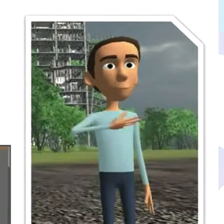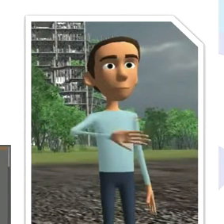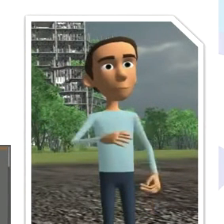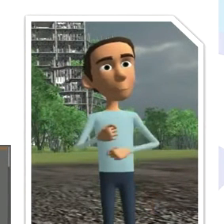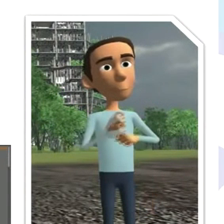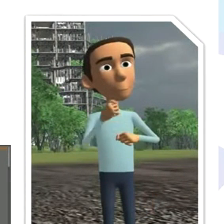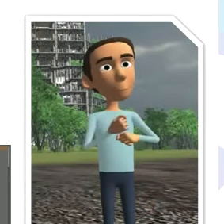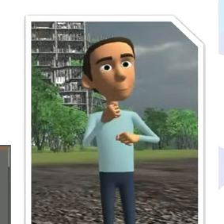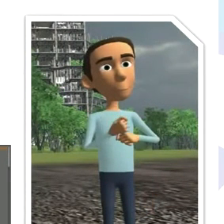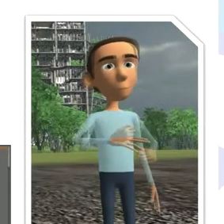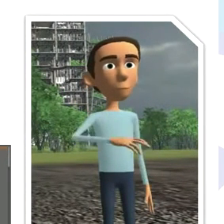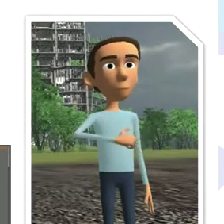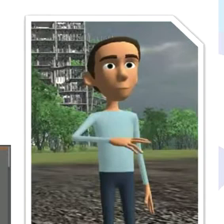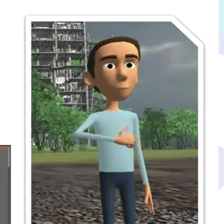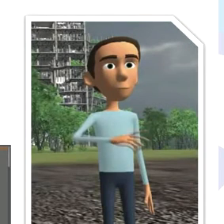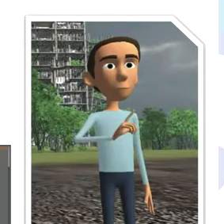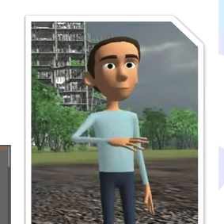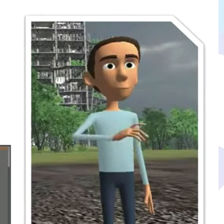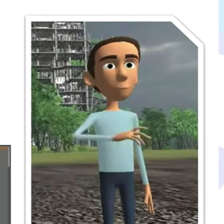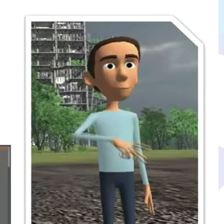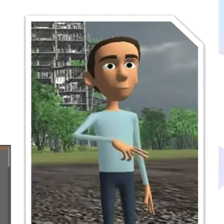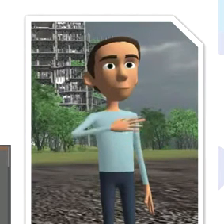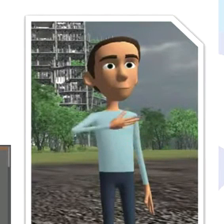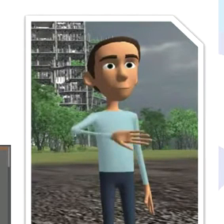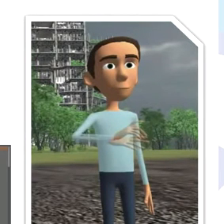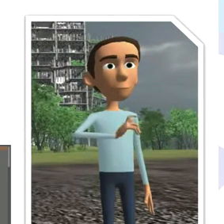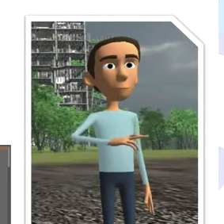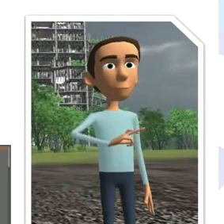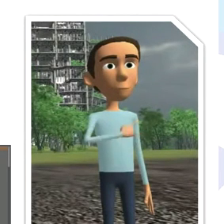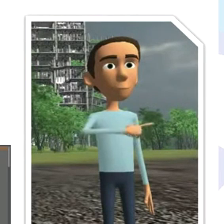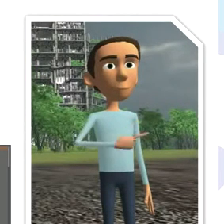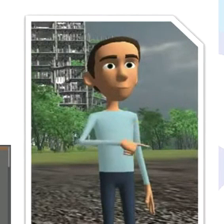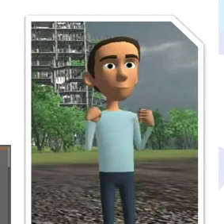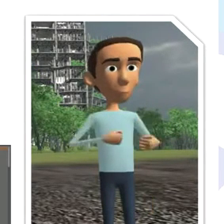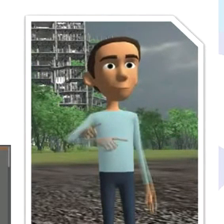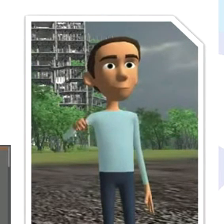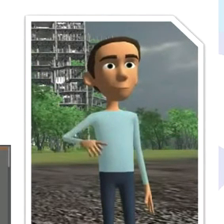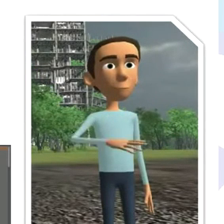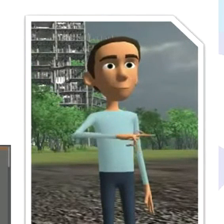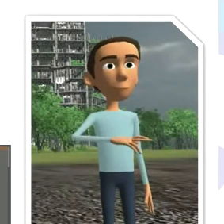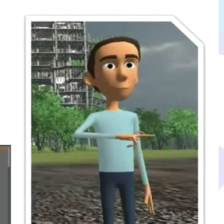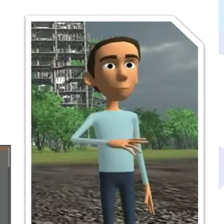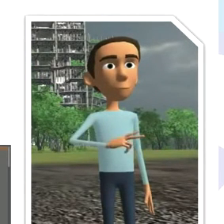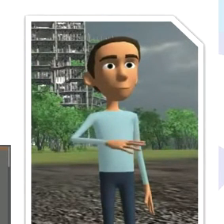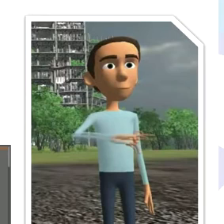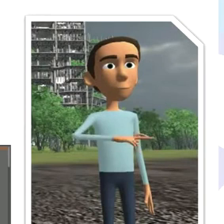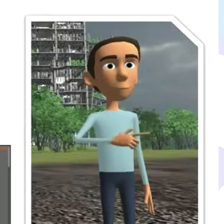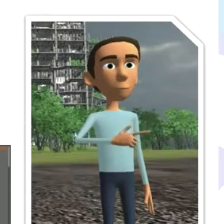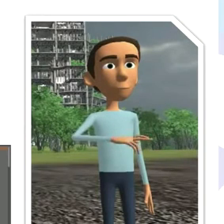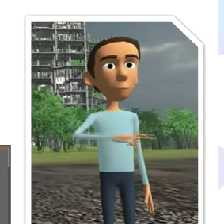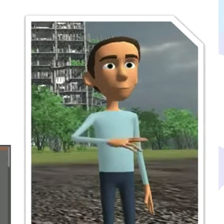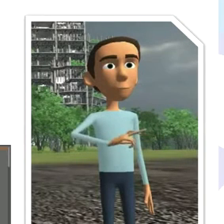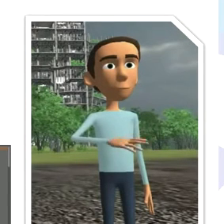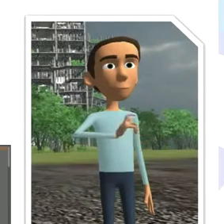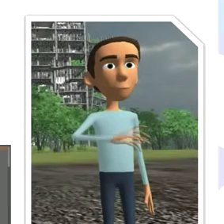In order to achieve this part of the translator, we had to get an avatar. We use this avatar that you see in the